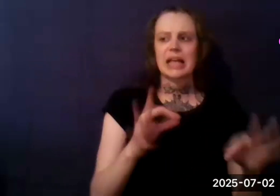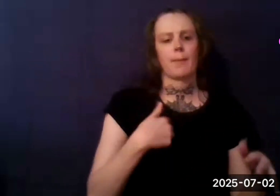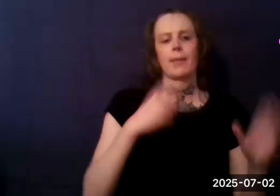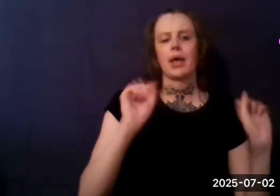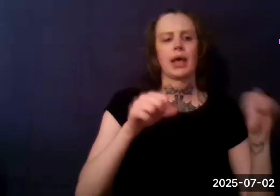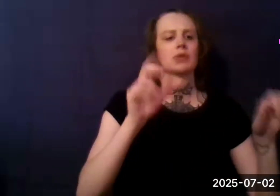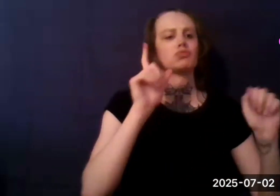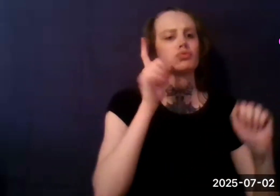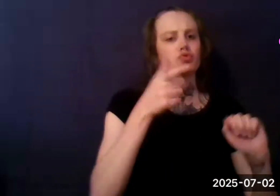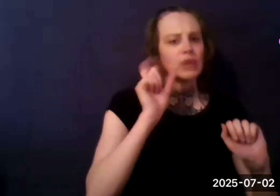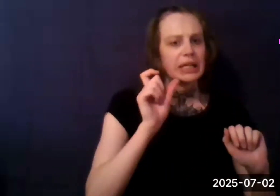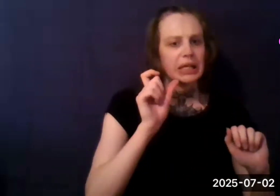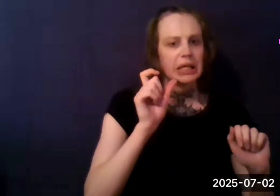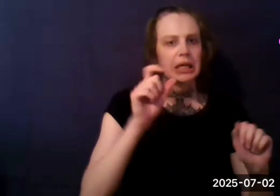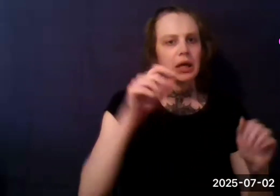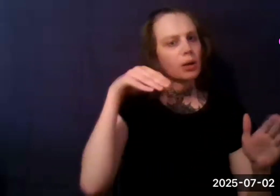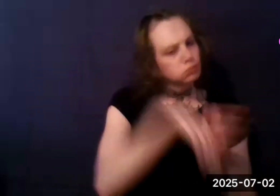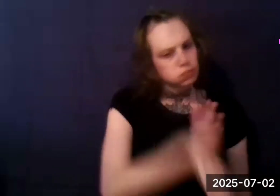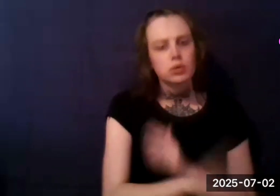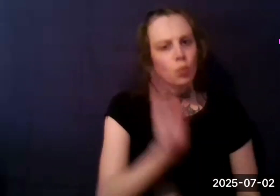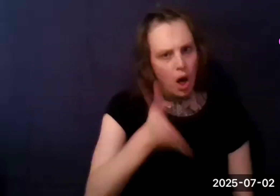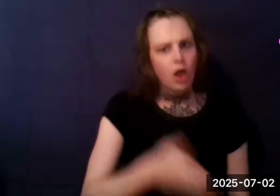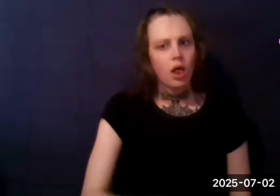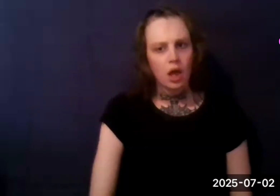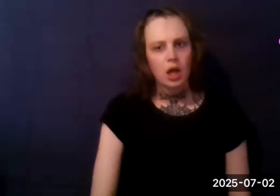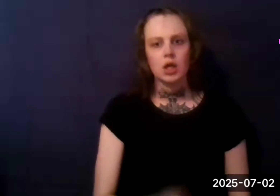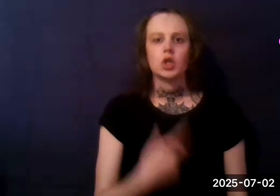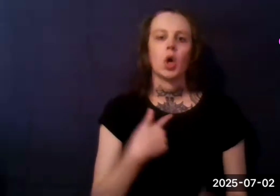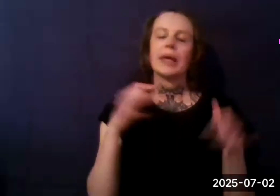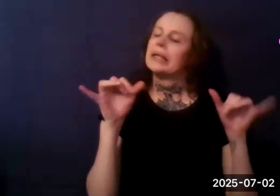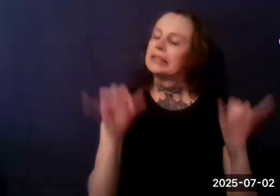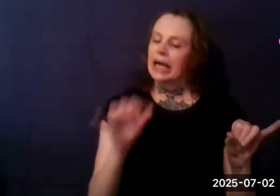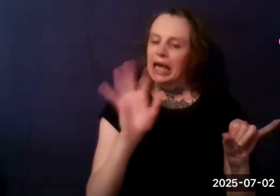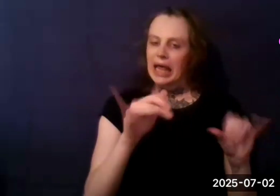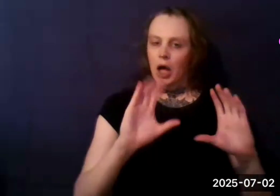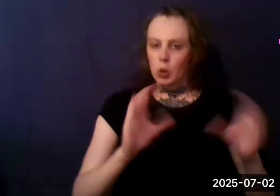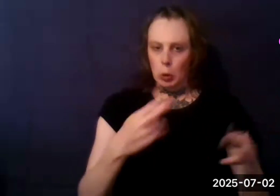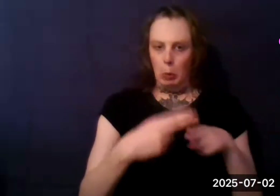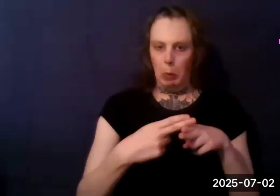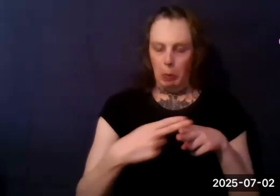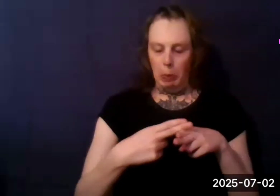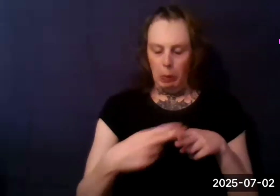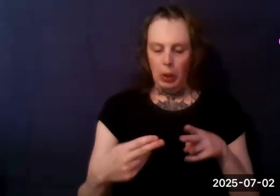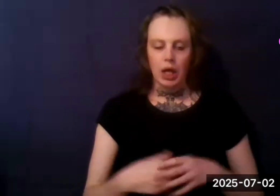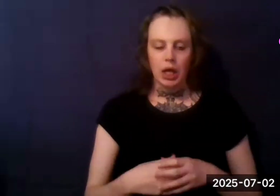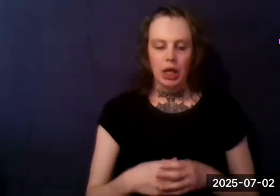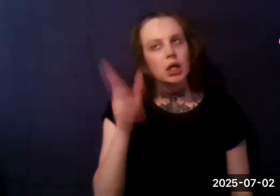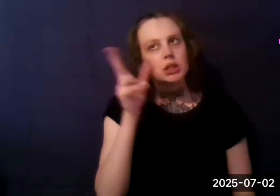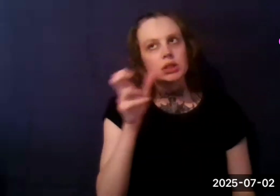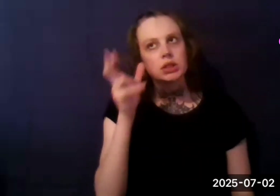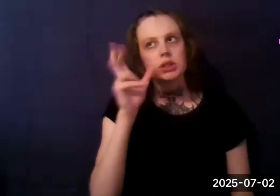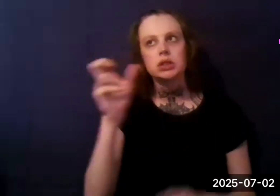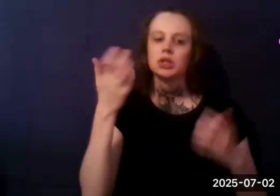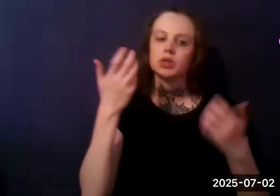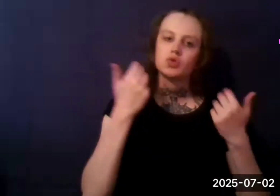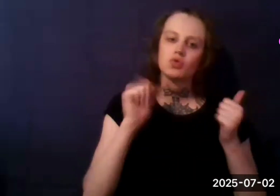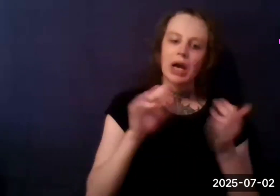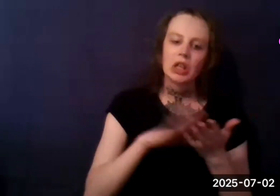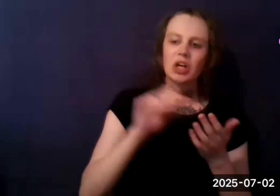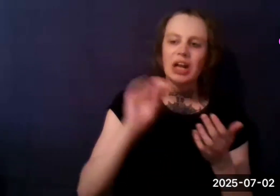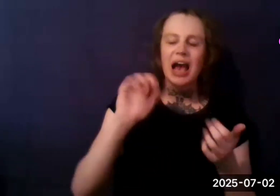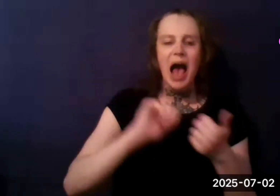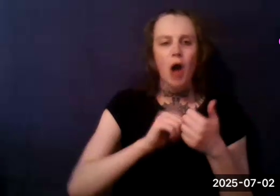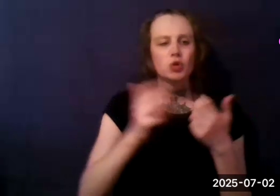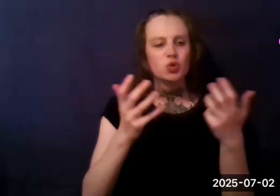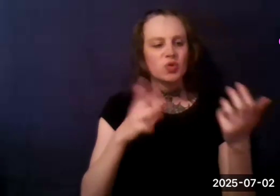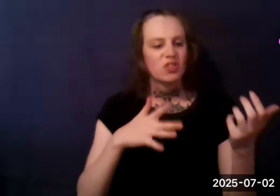own. So I stayed. And I stayed in that group for a little while, listening and like trying to learn how to relate to the when they would talk